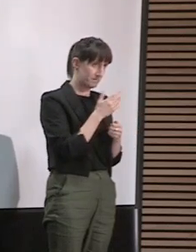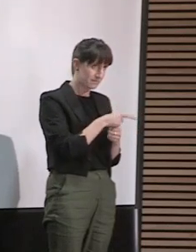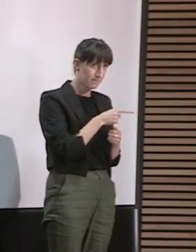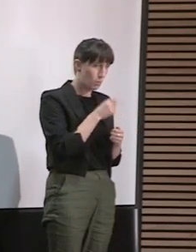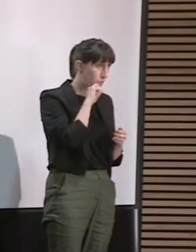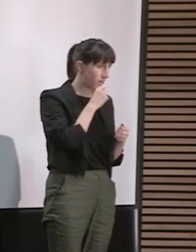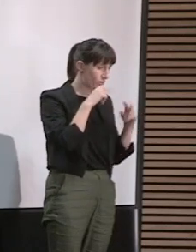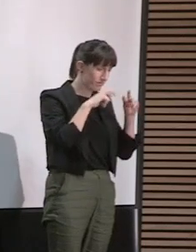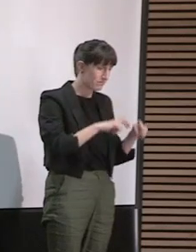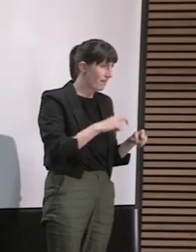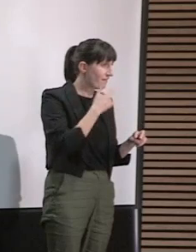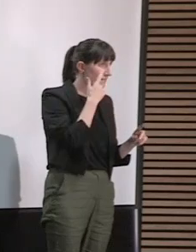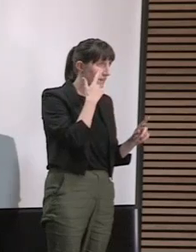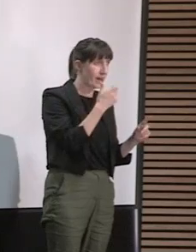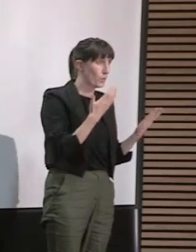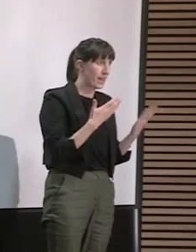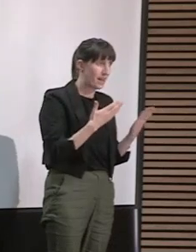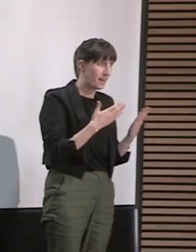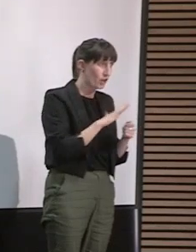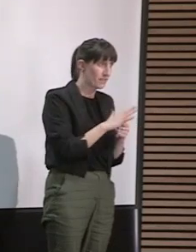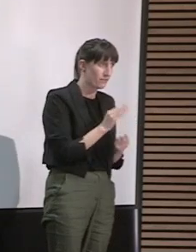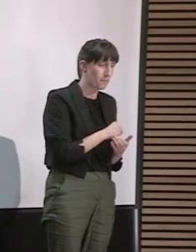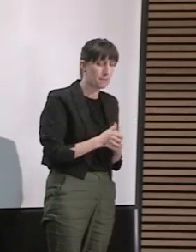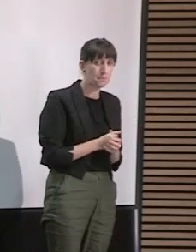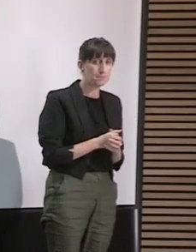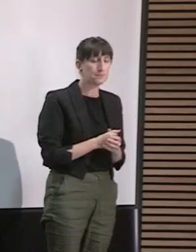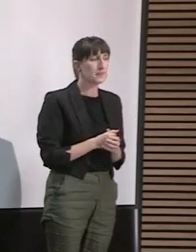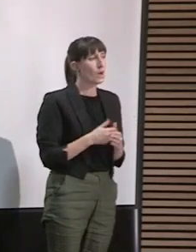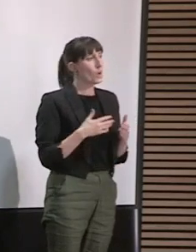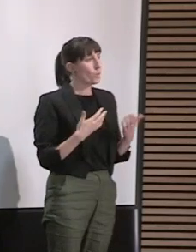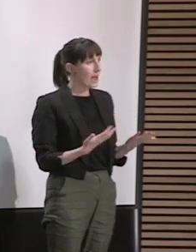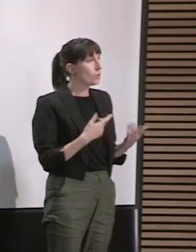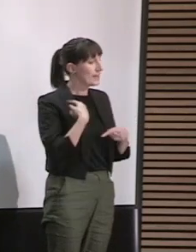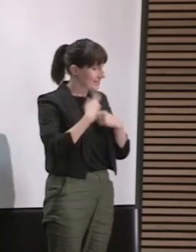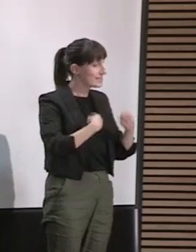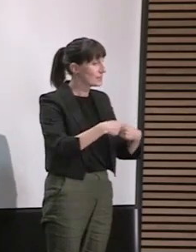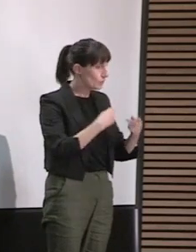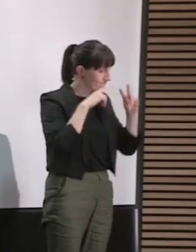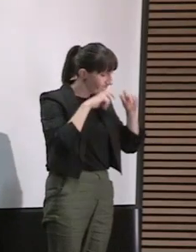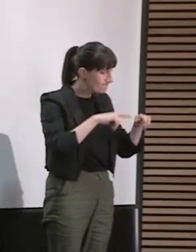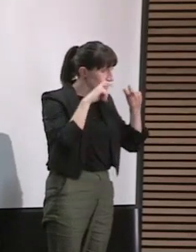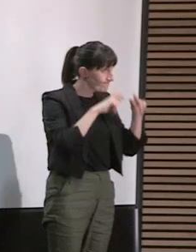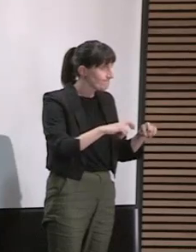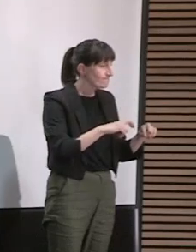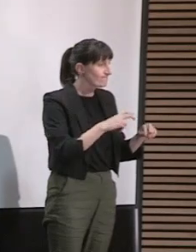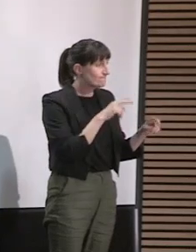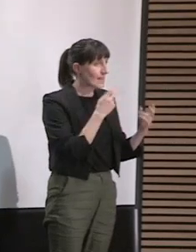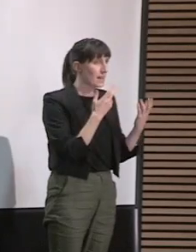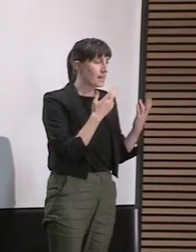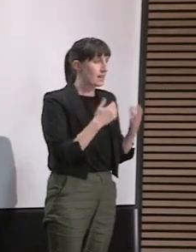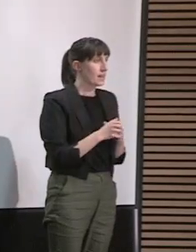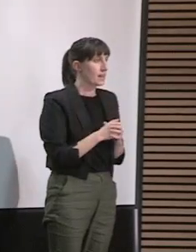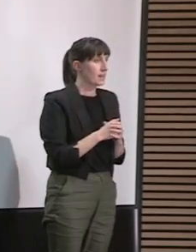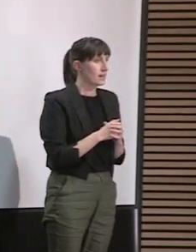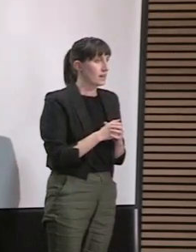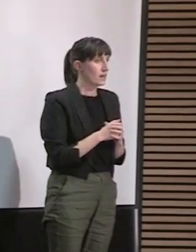look, and in particular the value of the whole genome sequencing, both in being able to map out this outbreak, but also to help us go